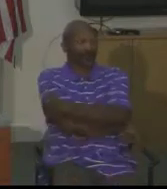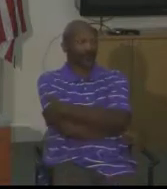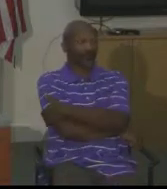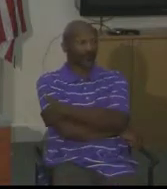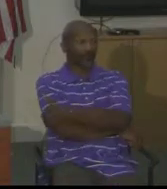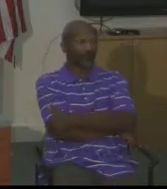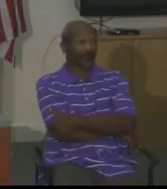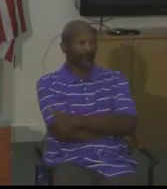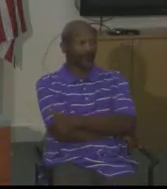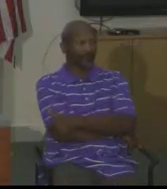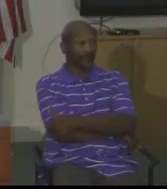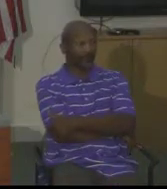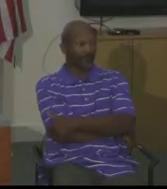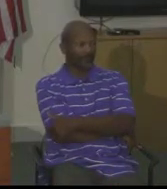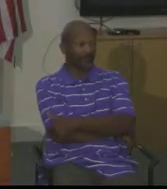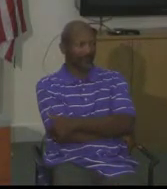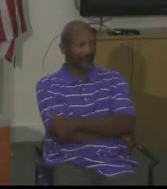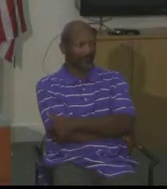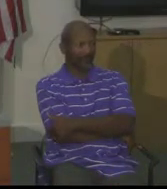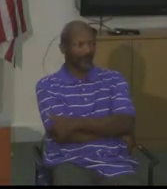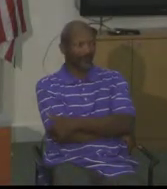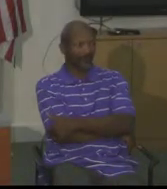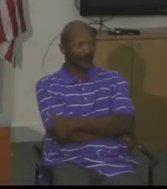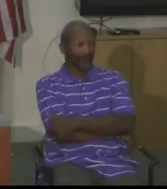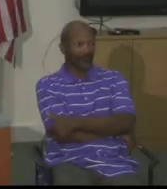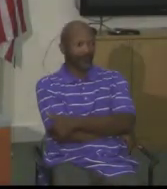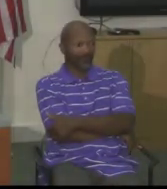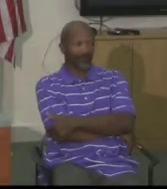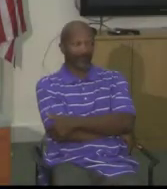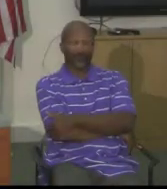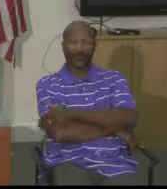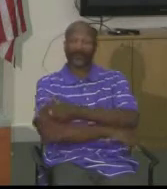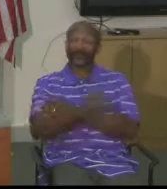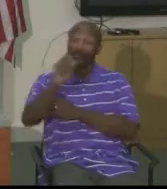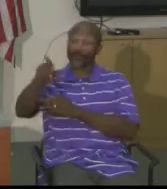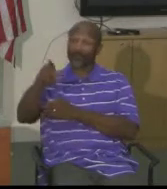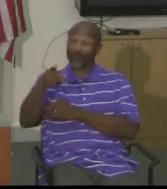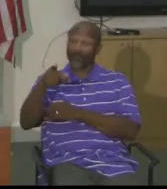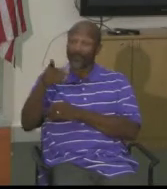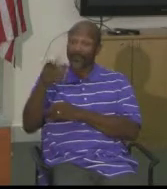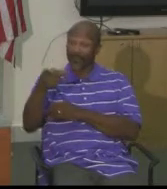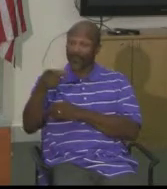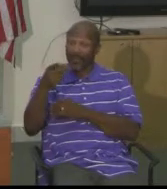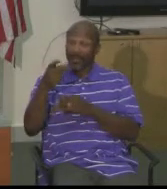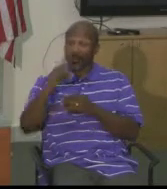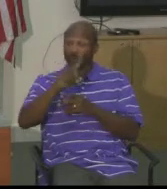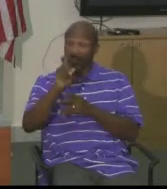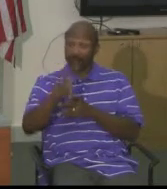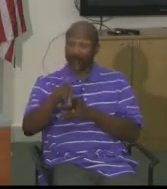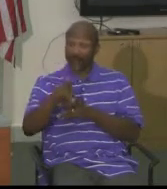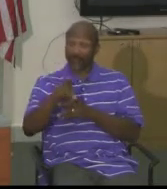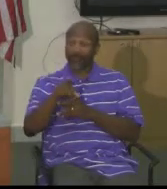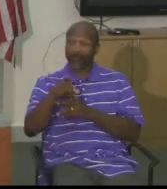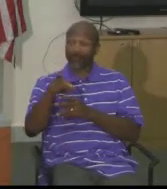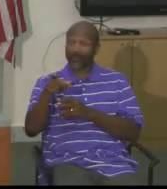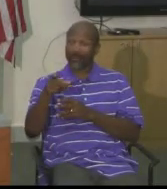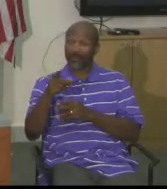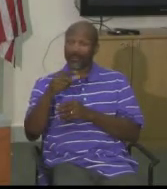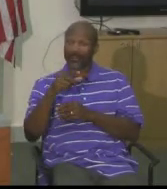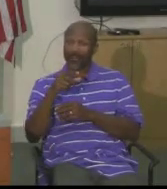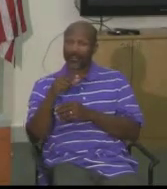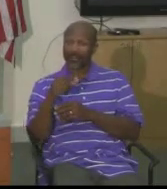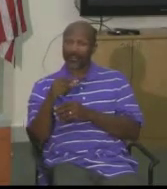Any questions? Did everybody follow that the first hour, or is that okay? Right speed?